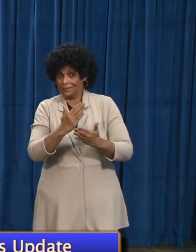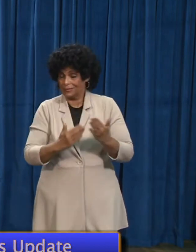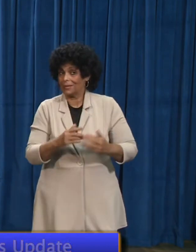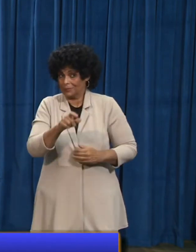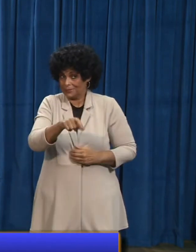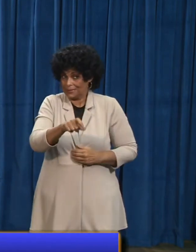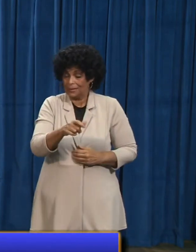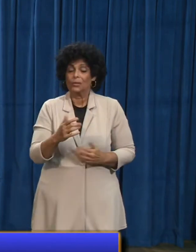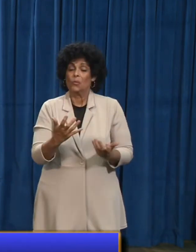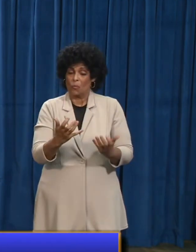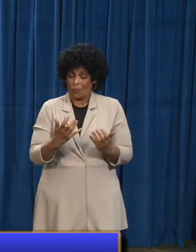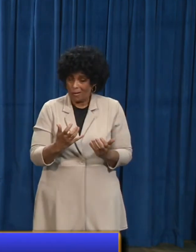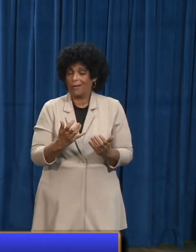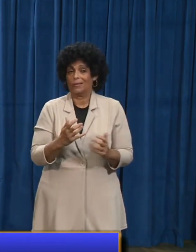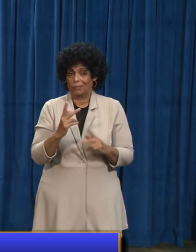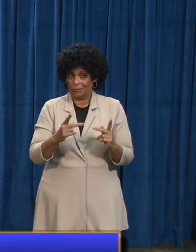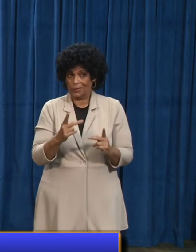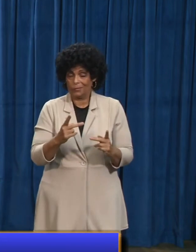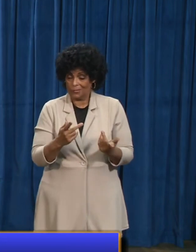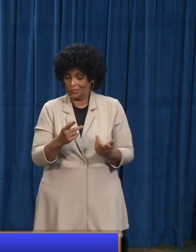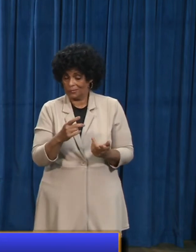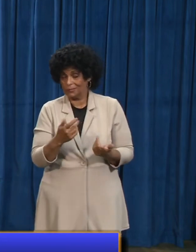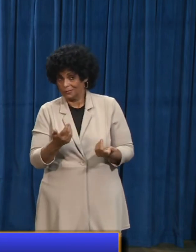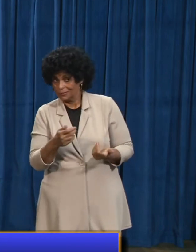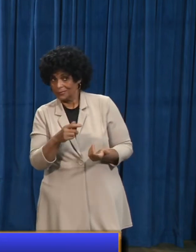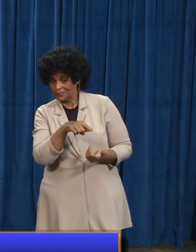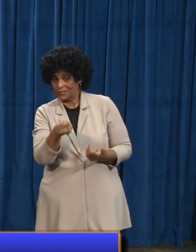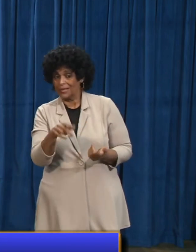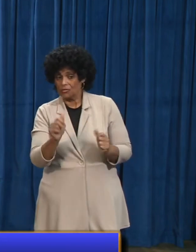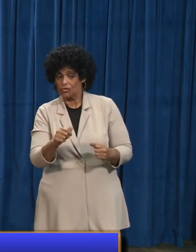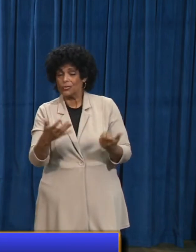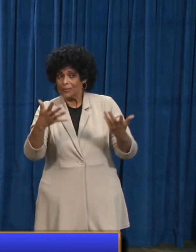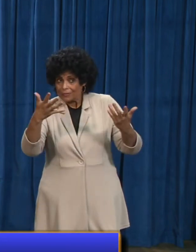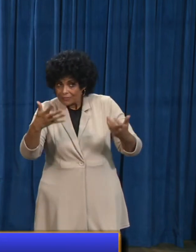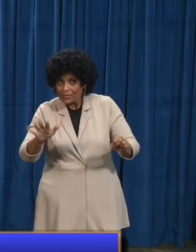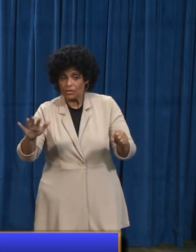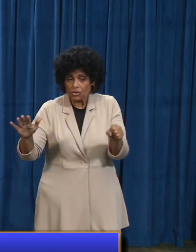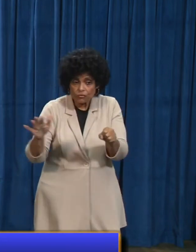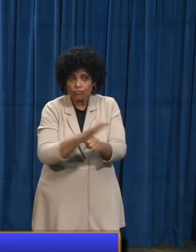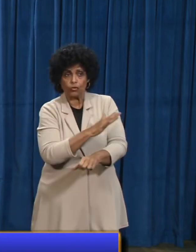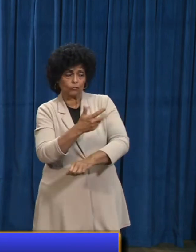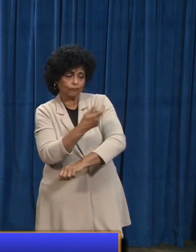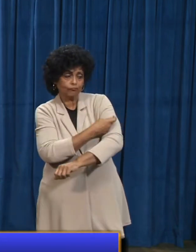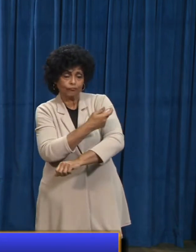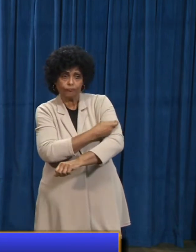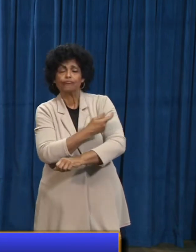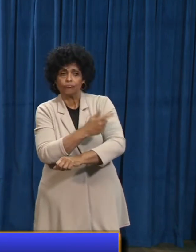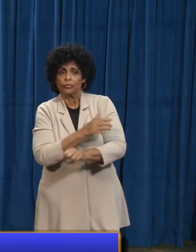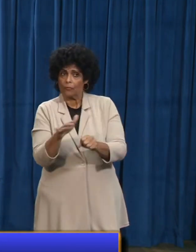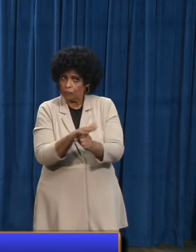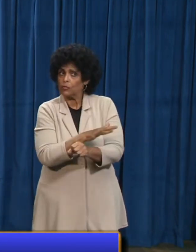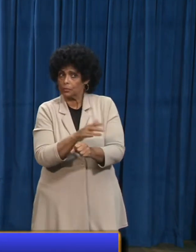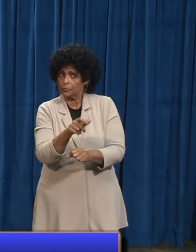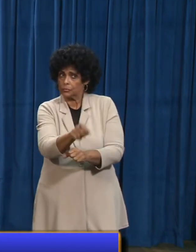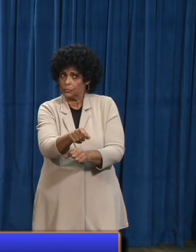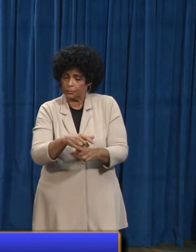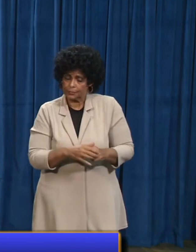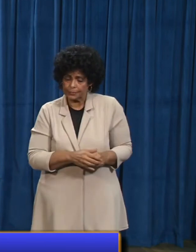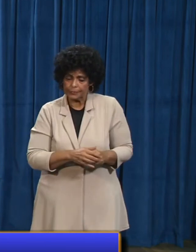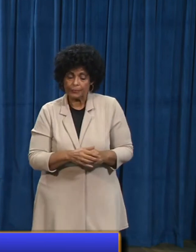residents who are eligible to complete the full series to do so. The